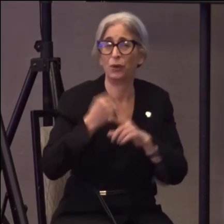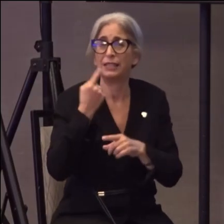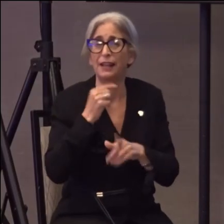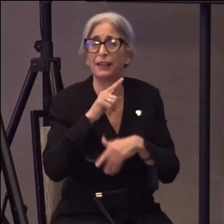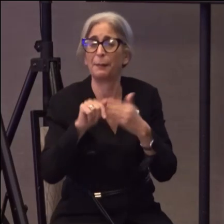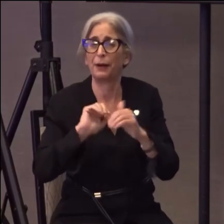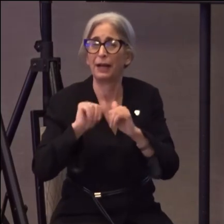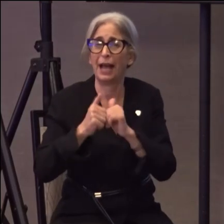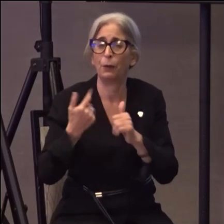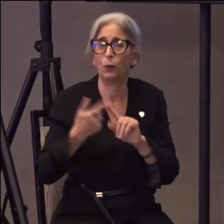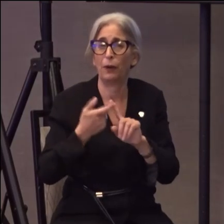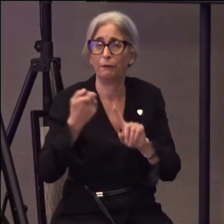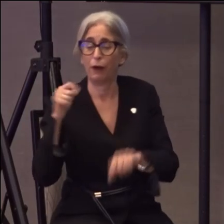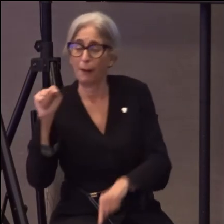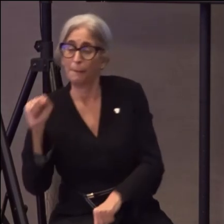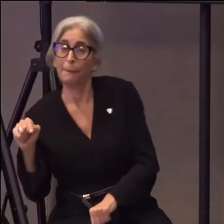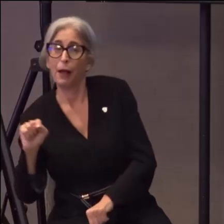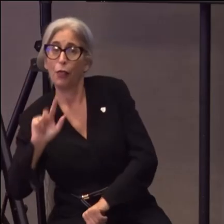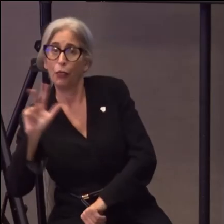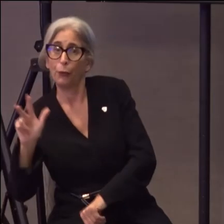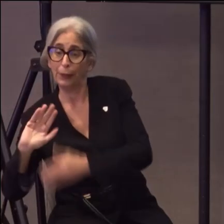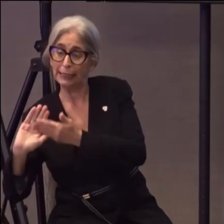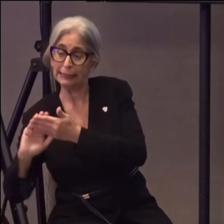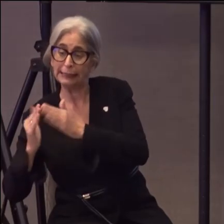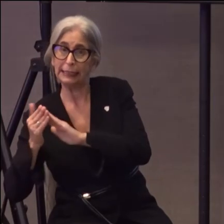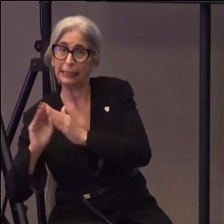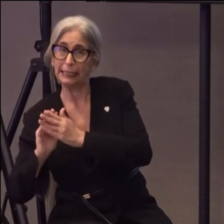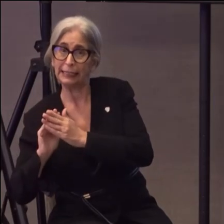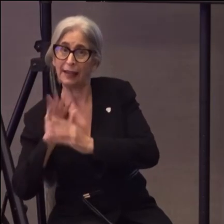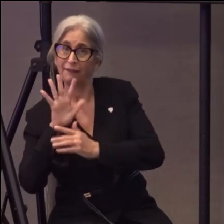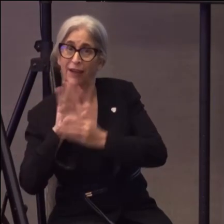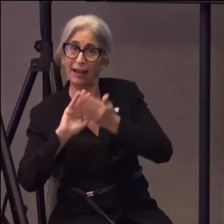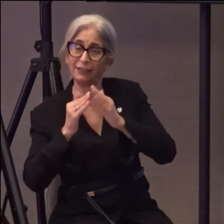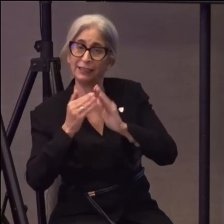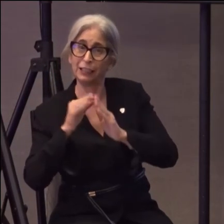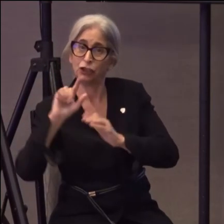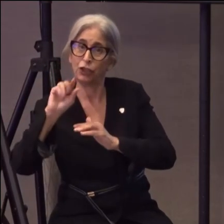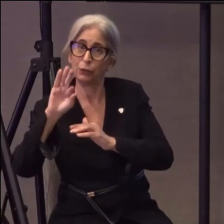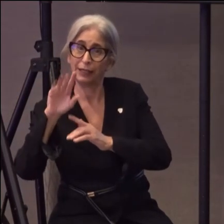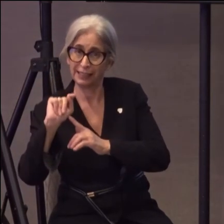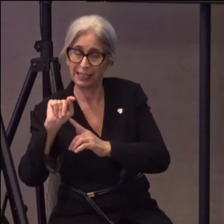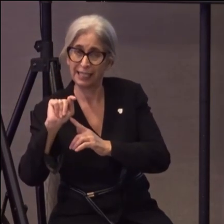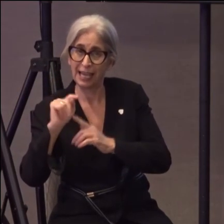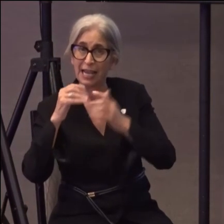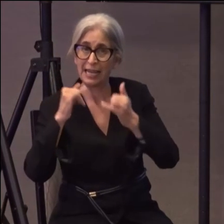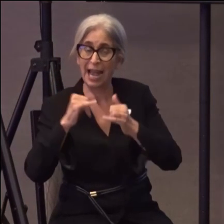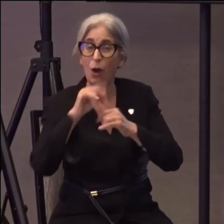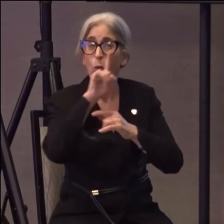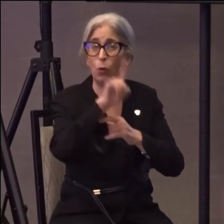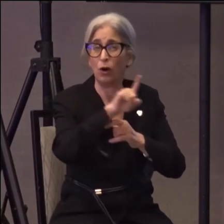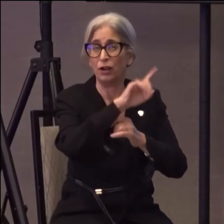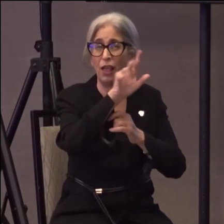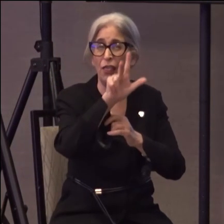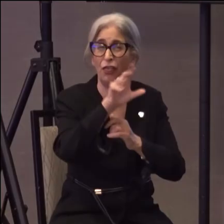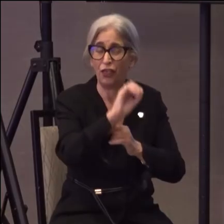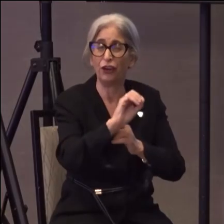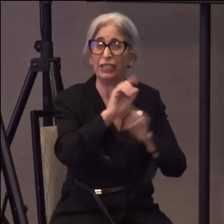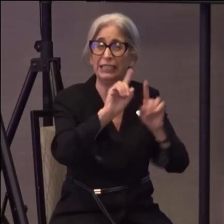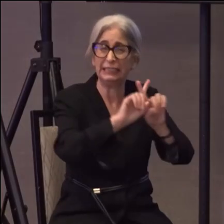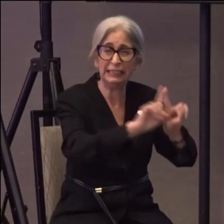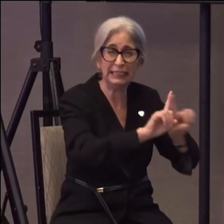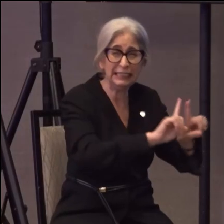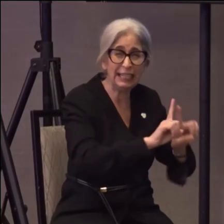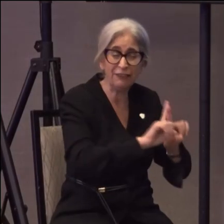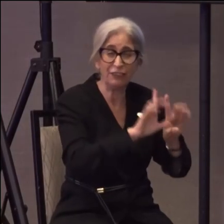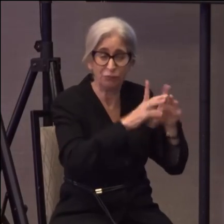about how we went from 3 cities, 5 cities with G3 ICT, and then 130